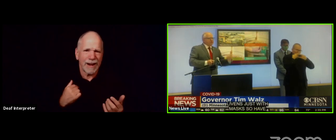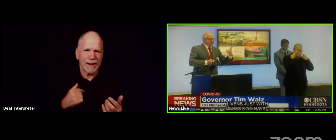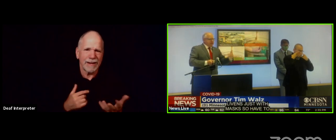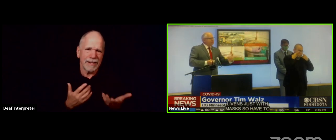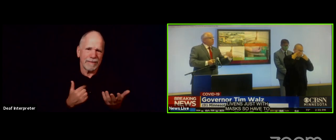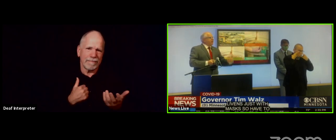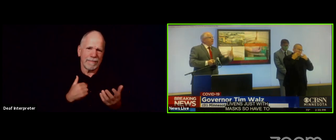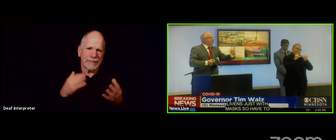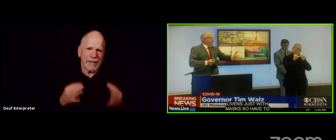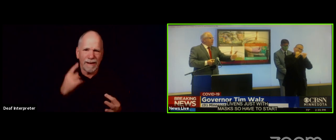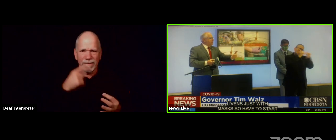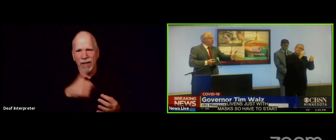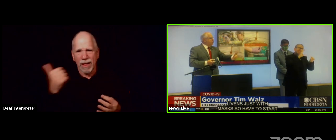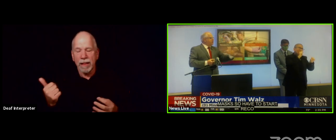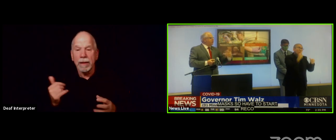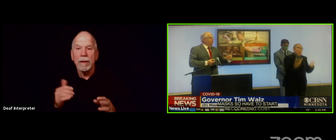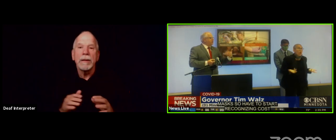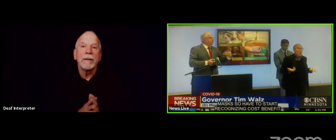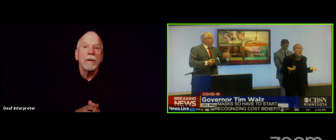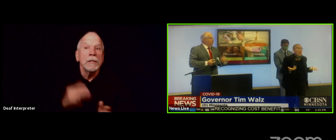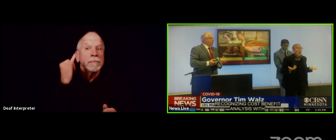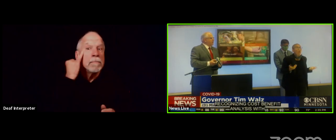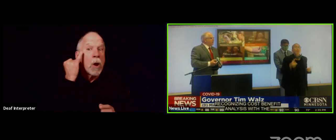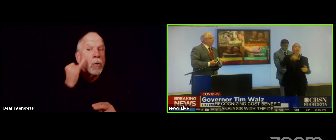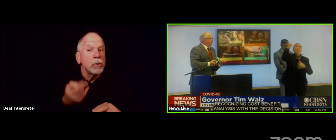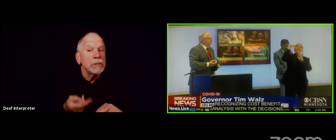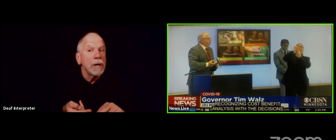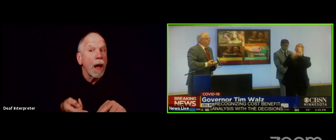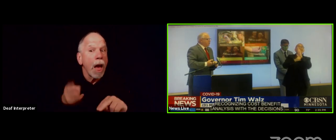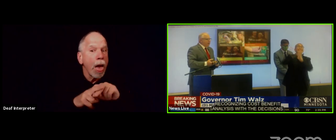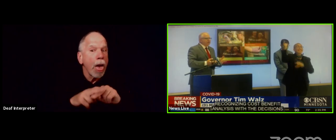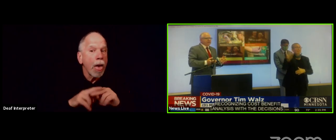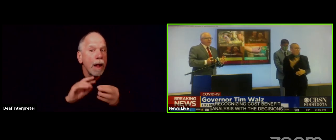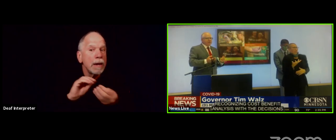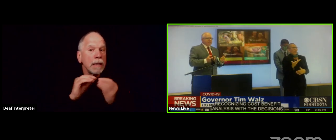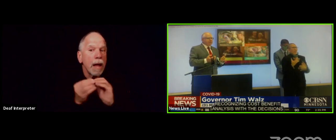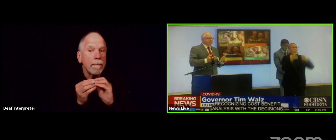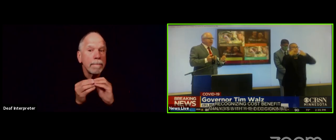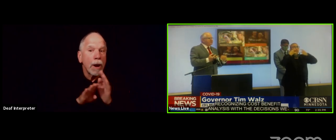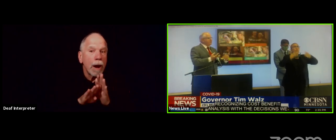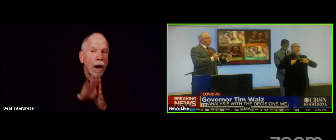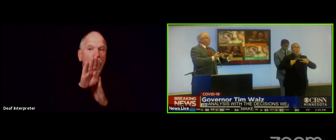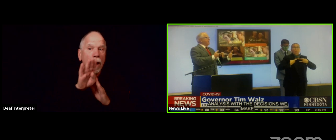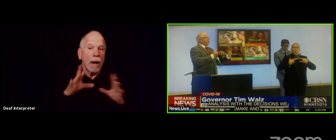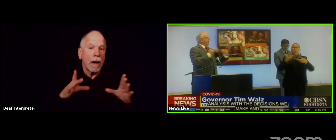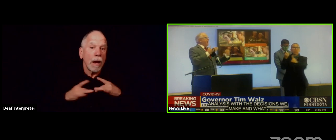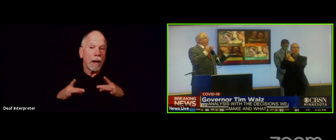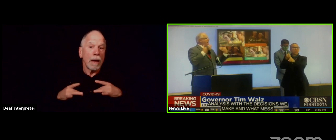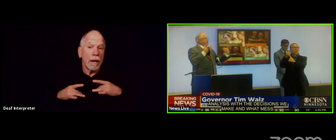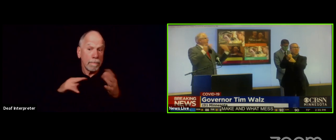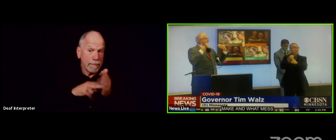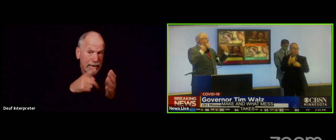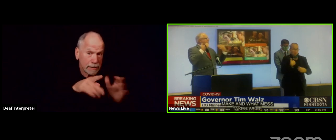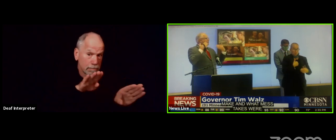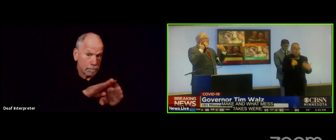what mistakes were made in states that could be corrected before we make them. And we're relatively blessed that we have been